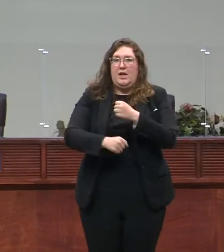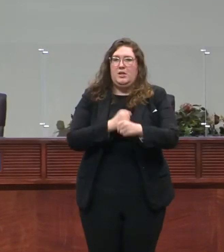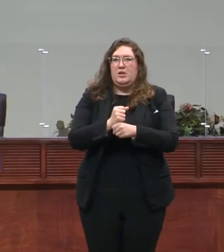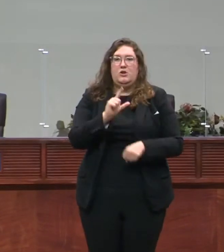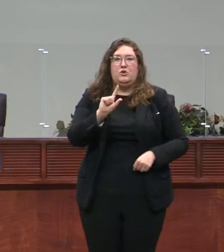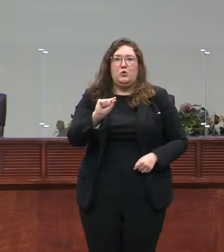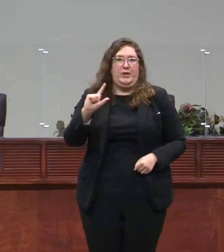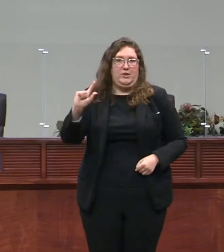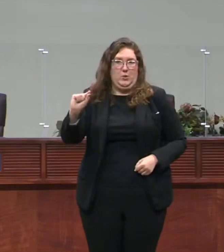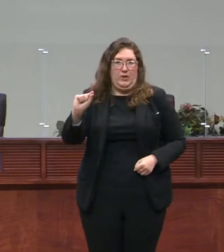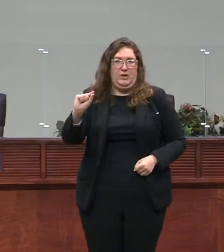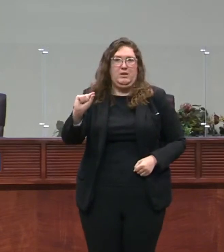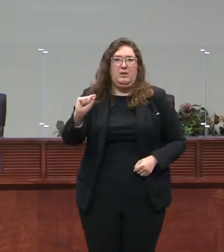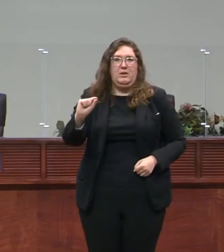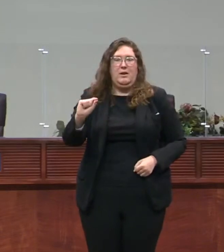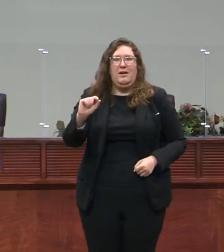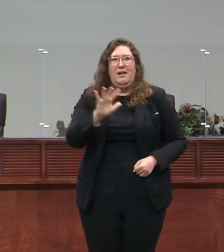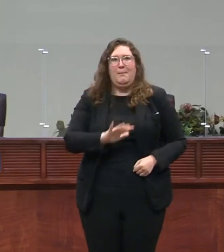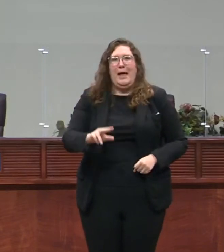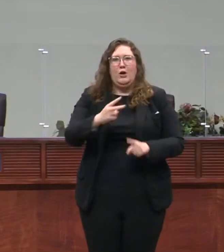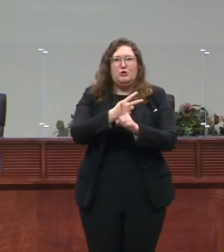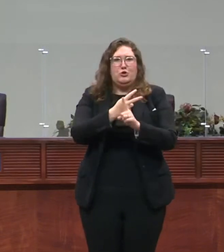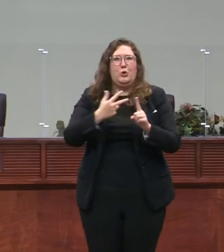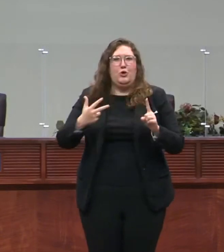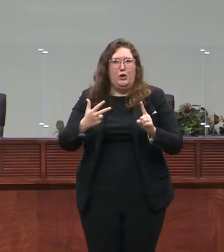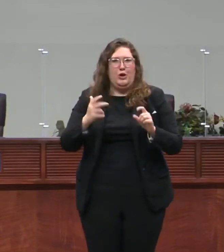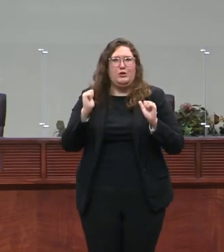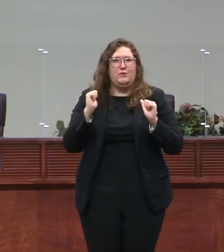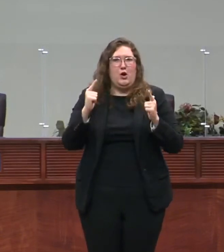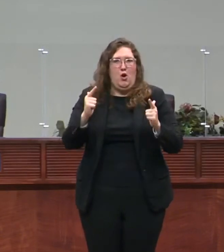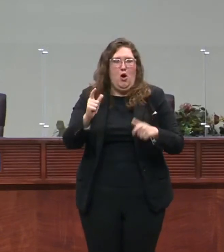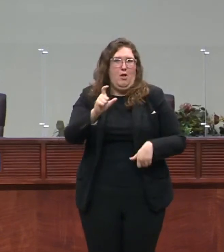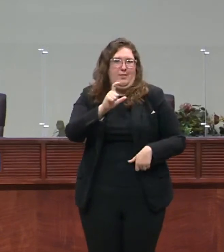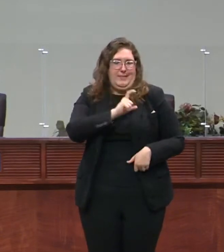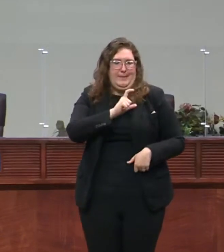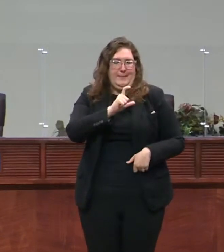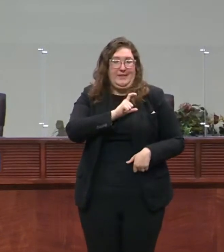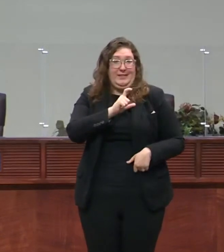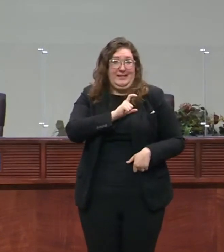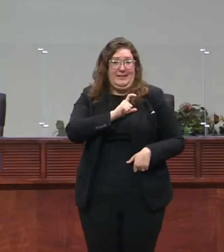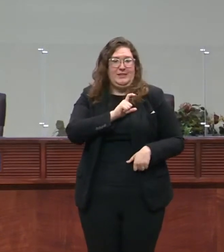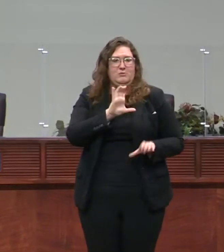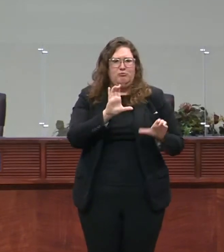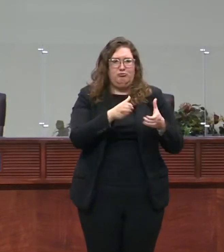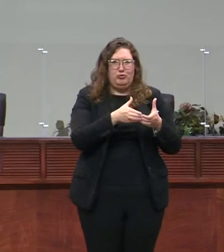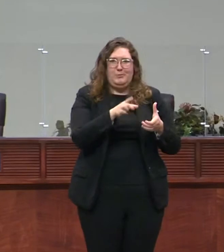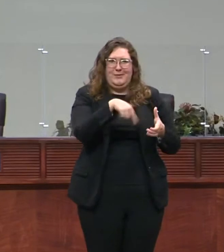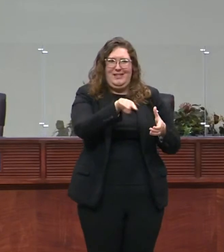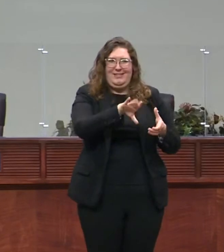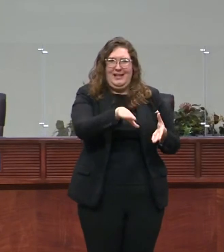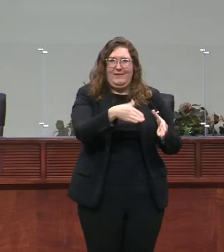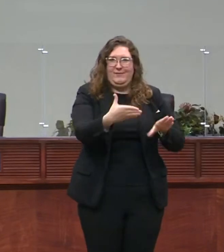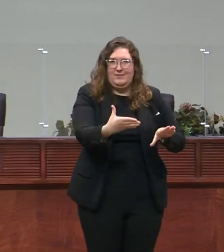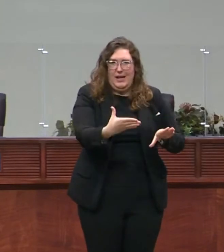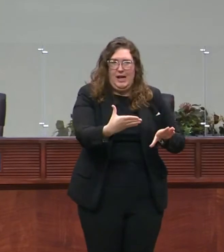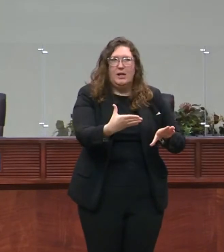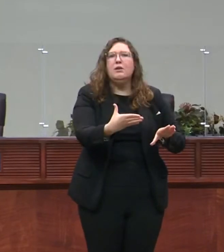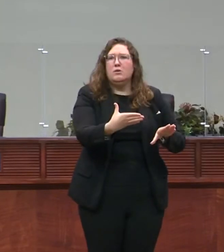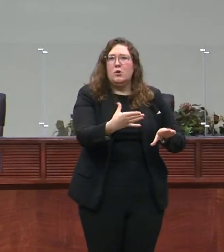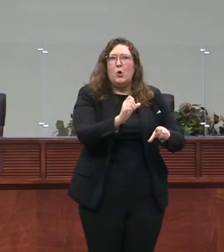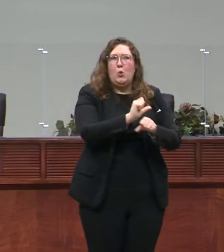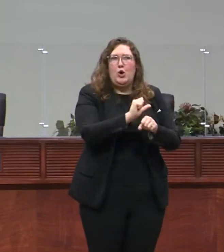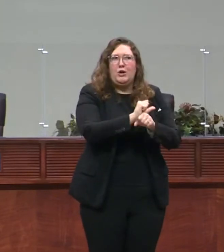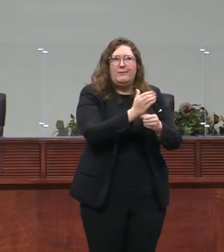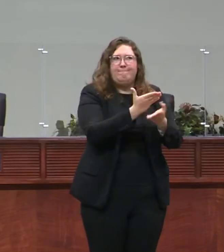2020, 2/3 of all law enforcement officers who died in the line of duty died from